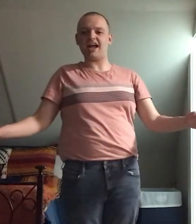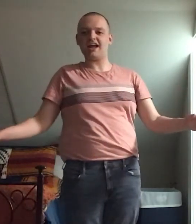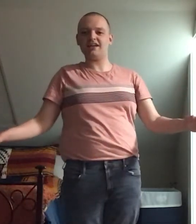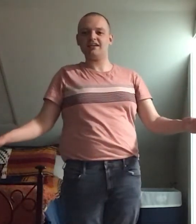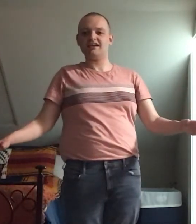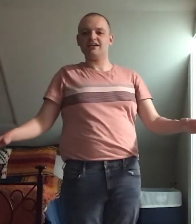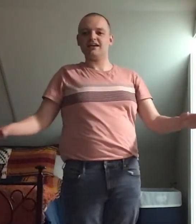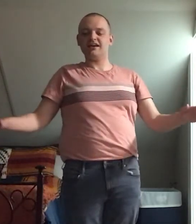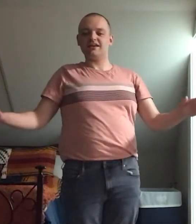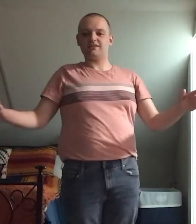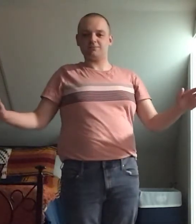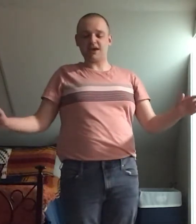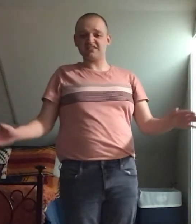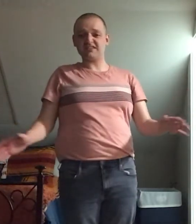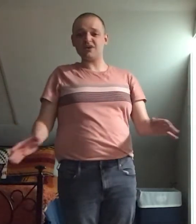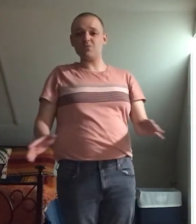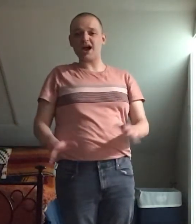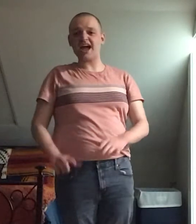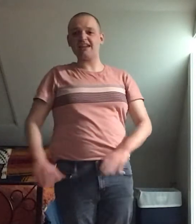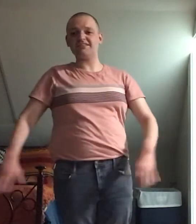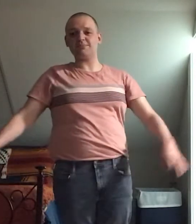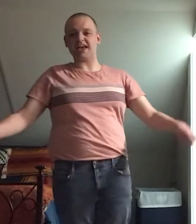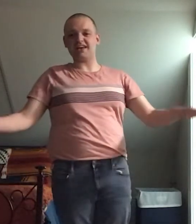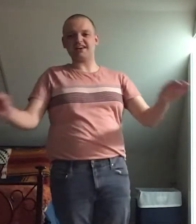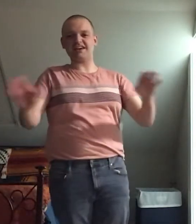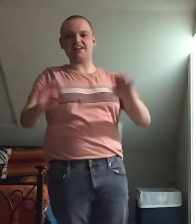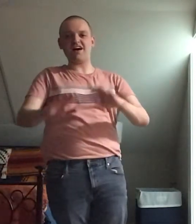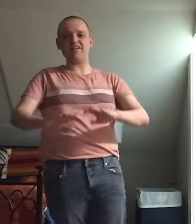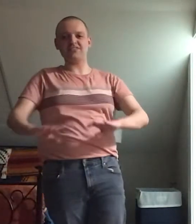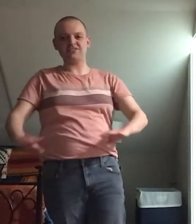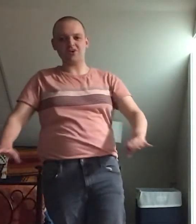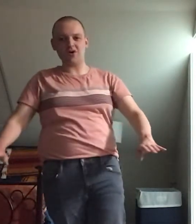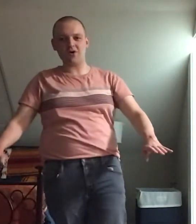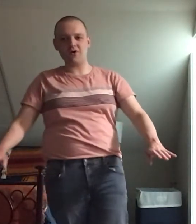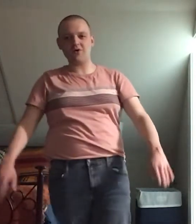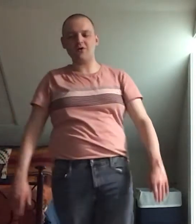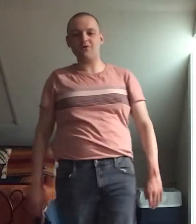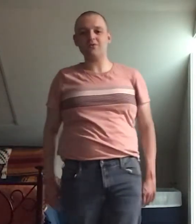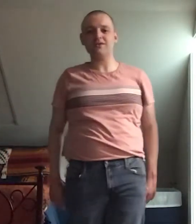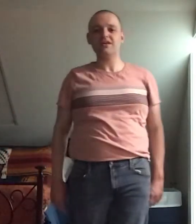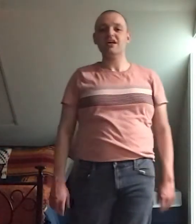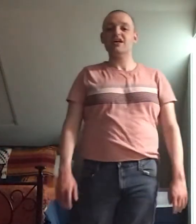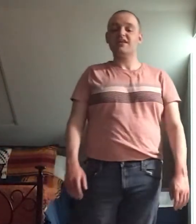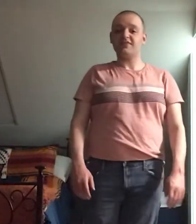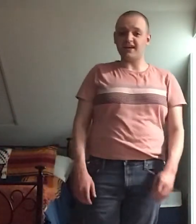wonderland, especially when it's a blanket of snow.